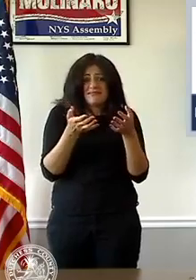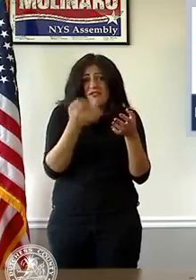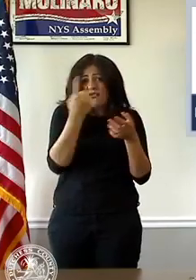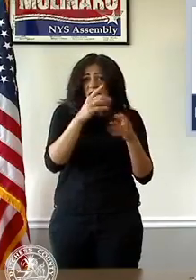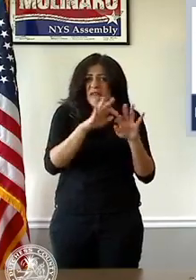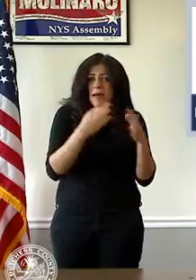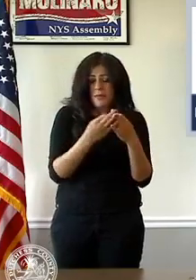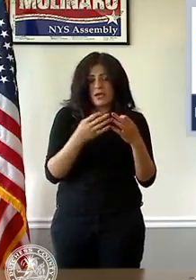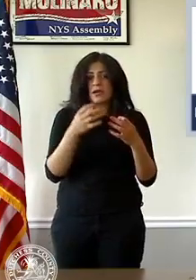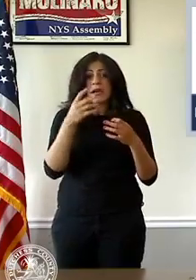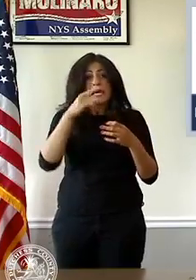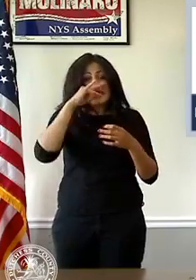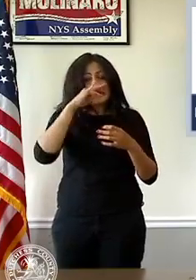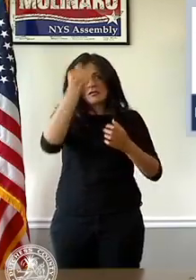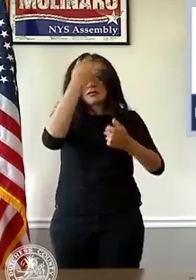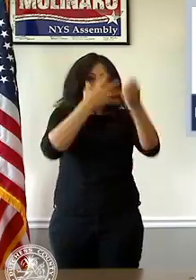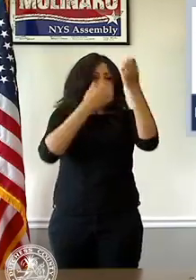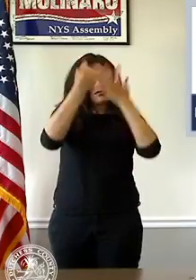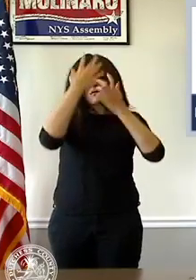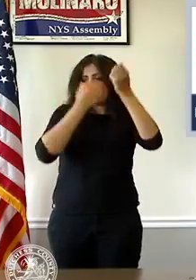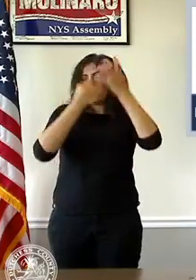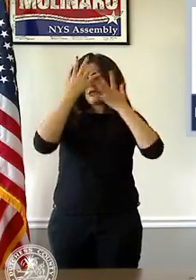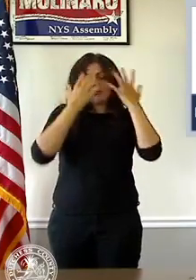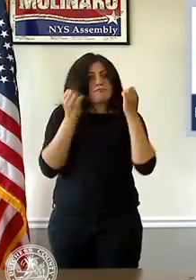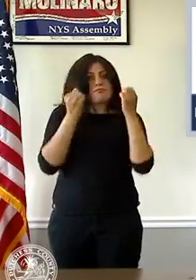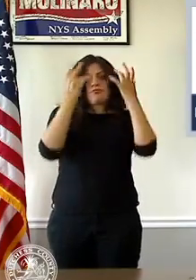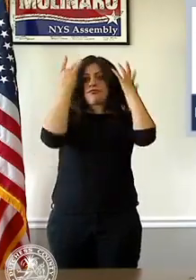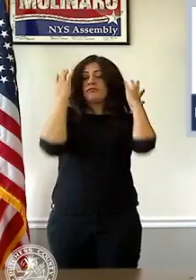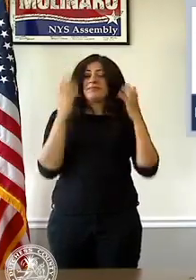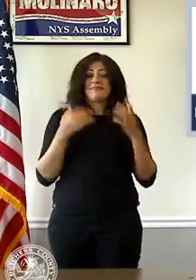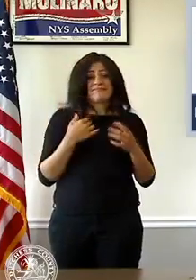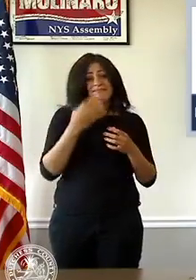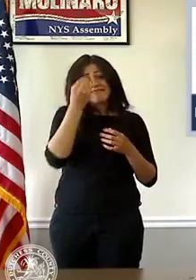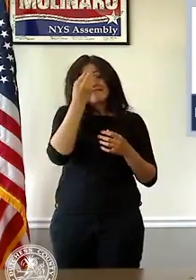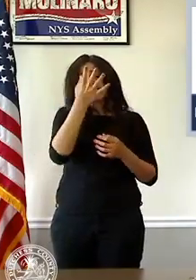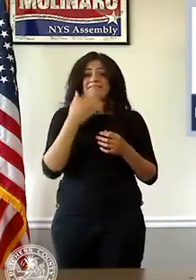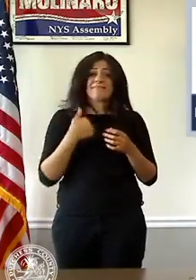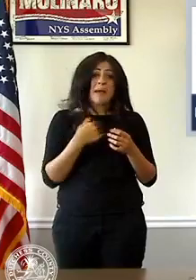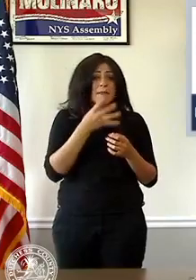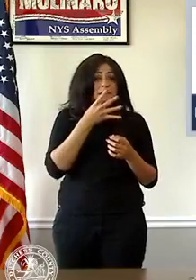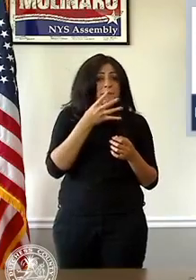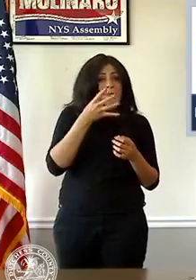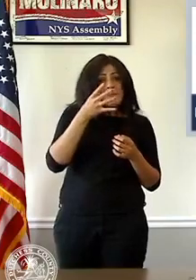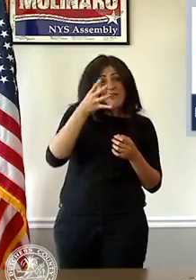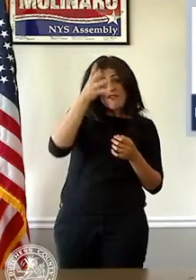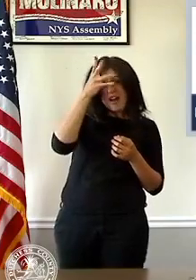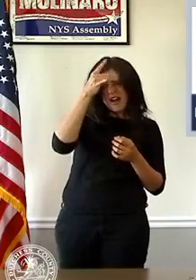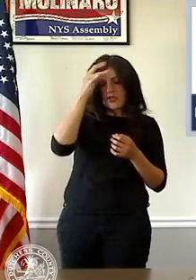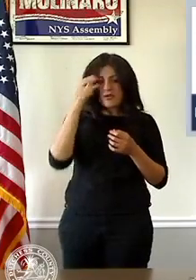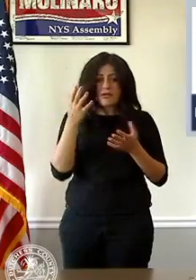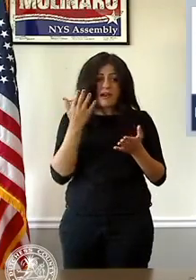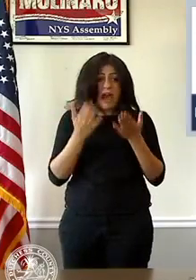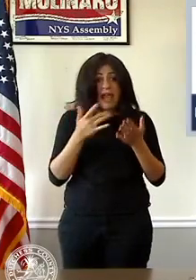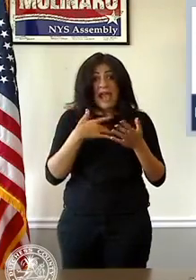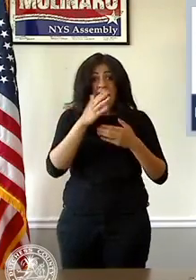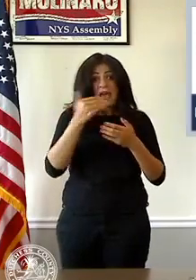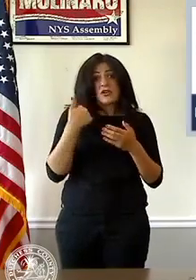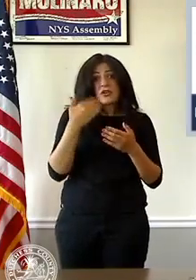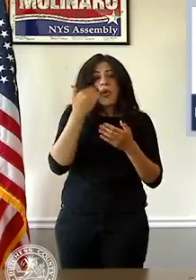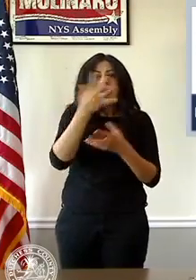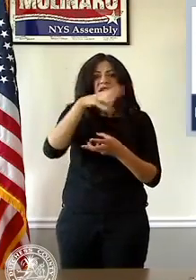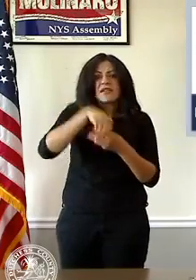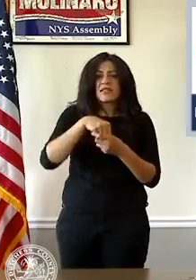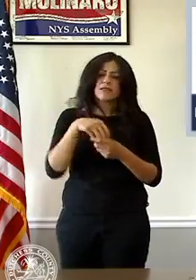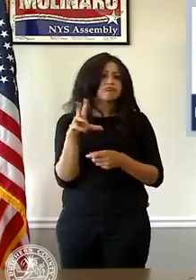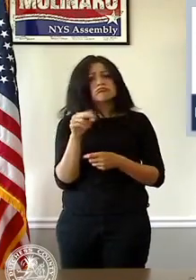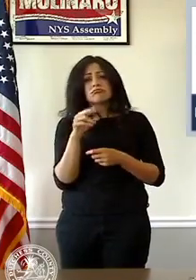can tell you that I don't have all of the answers. In fact, as a parent, I probably fail more than I succeed. But we have to be better